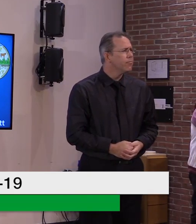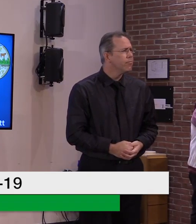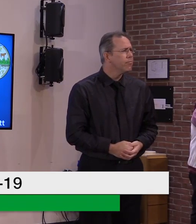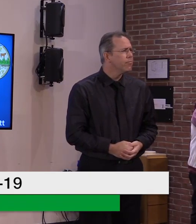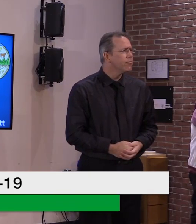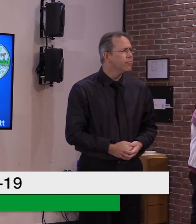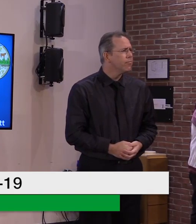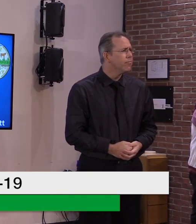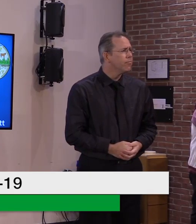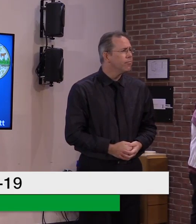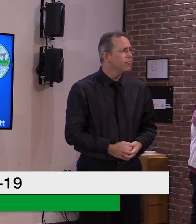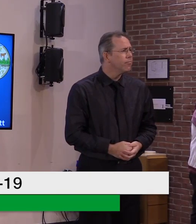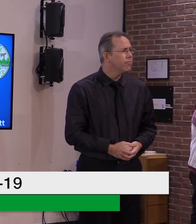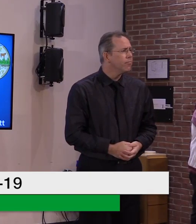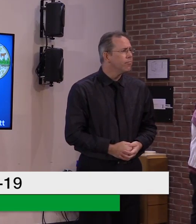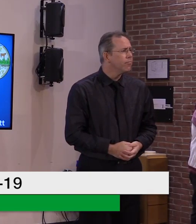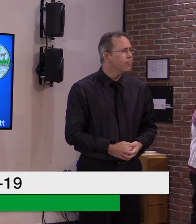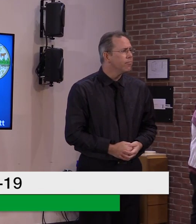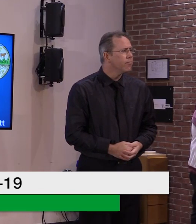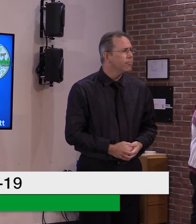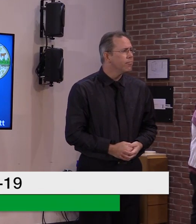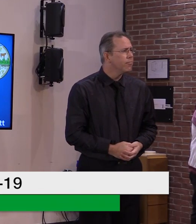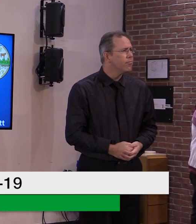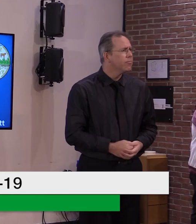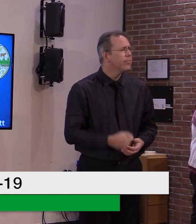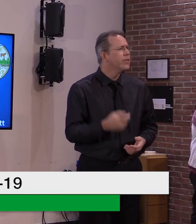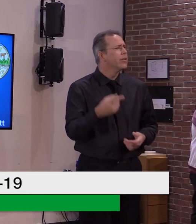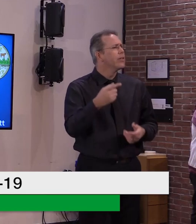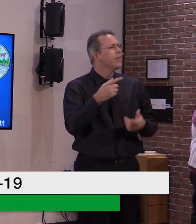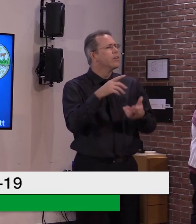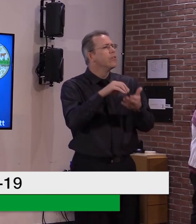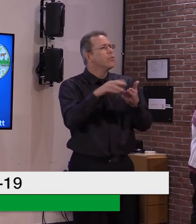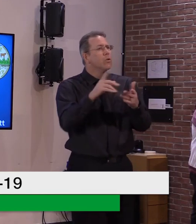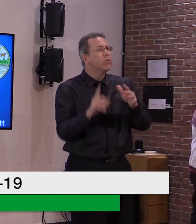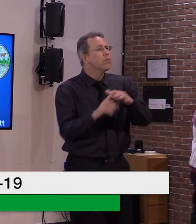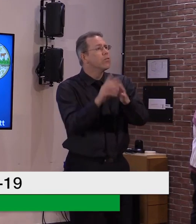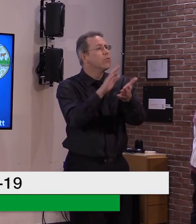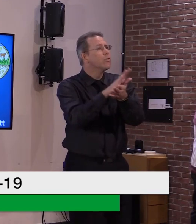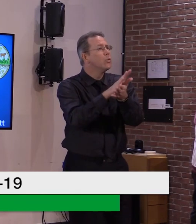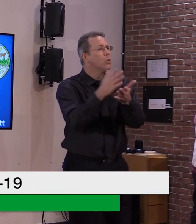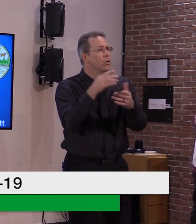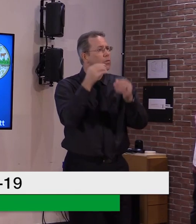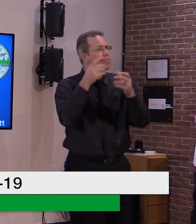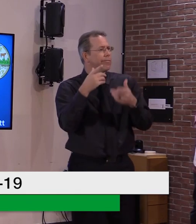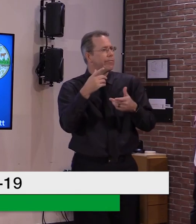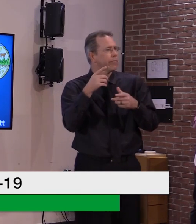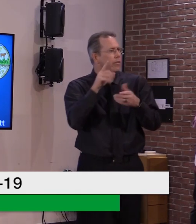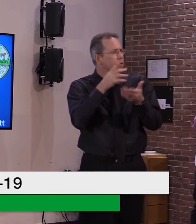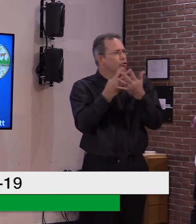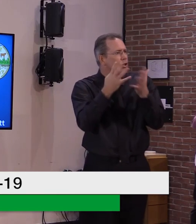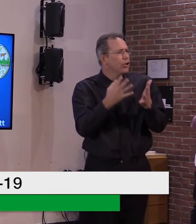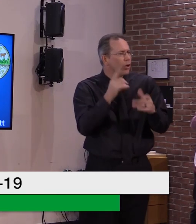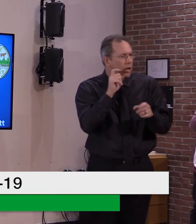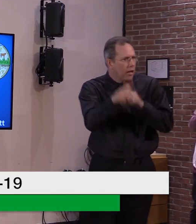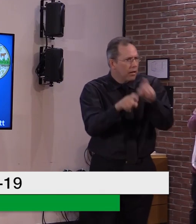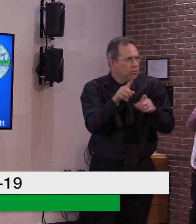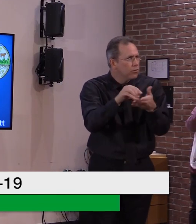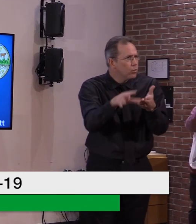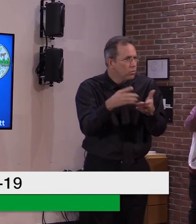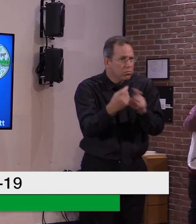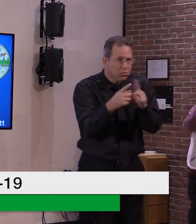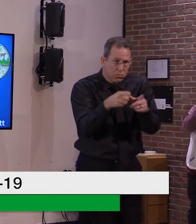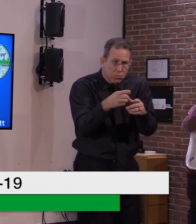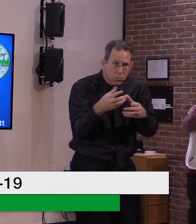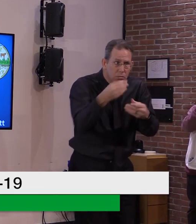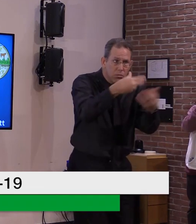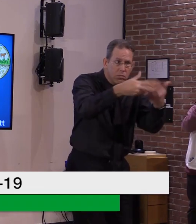yeah i think it's it's a concern i mean we issued some guidance late yesterday to help with that and give schools some more specificity on how